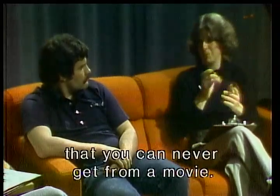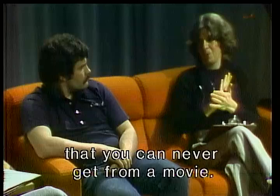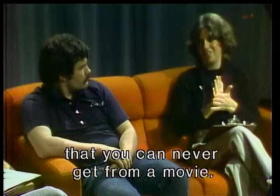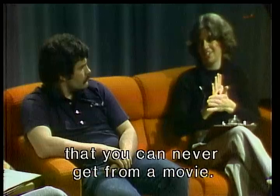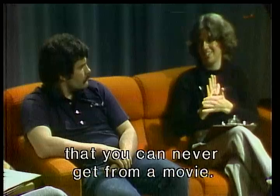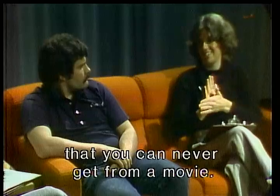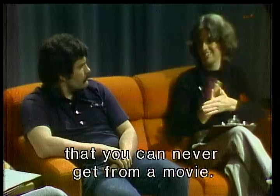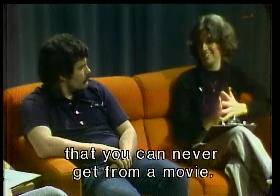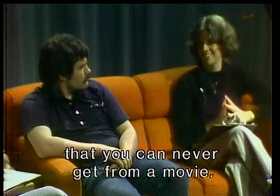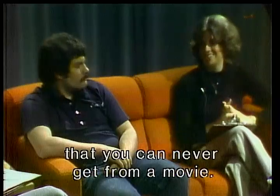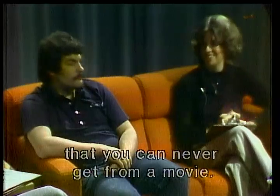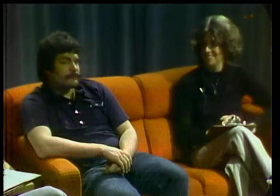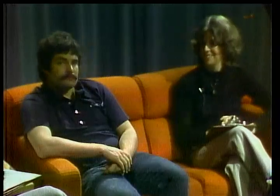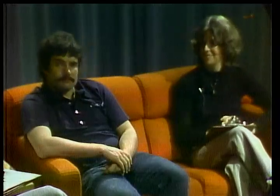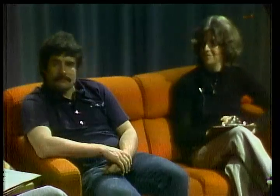movie.